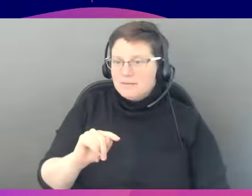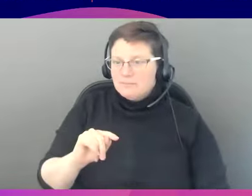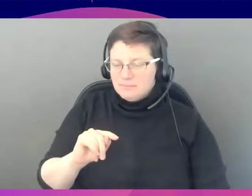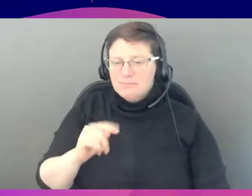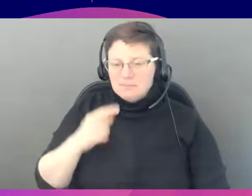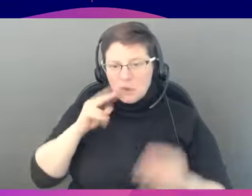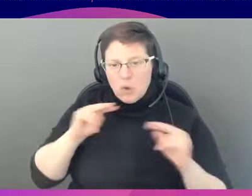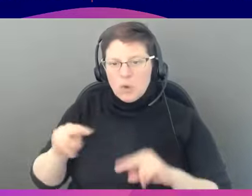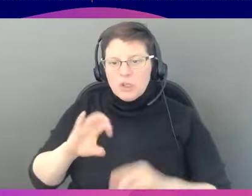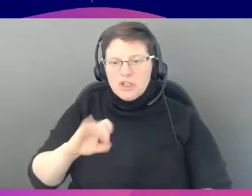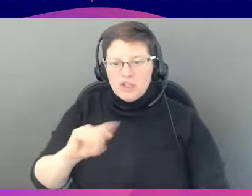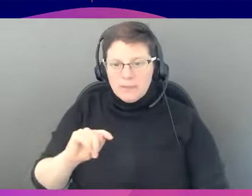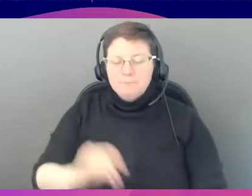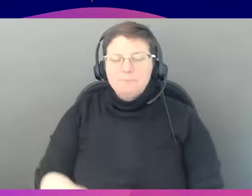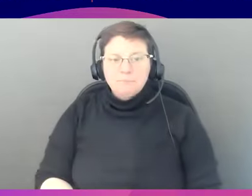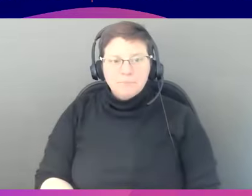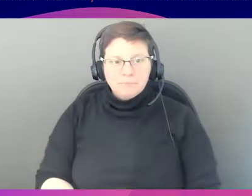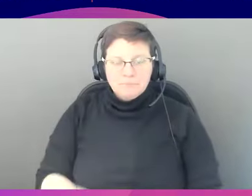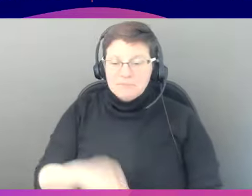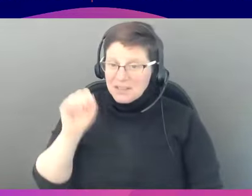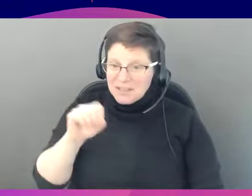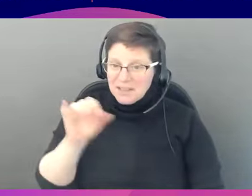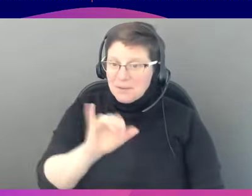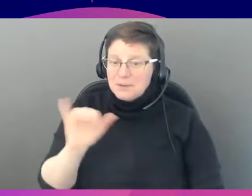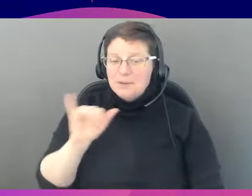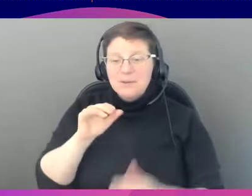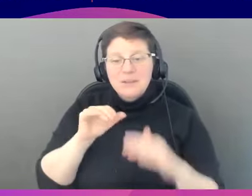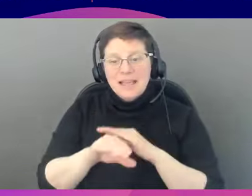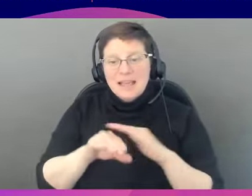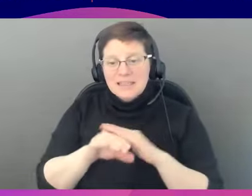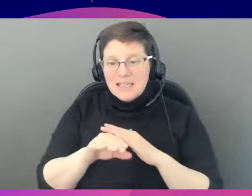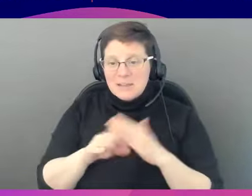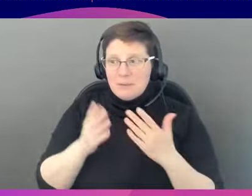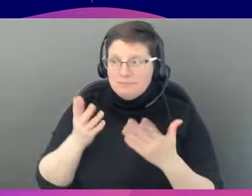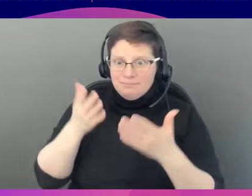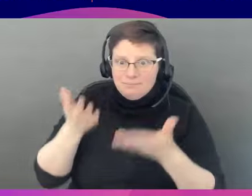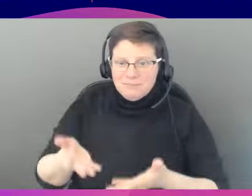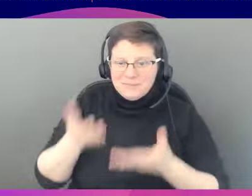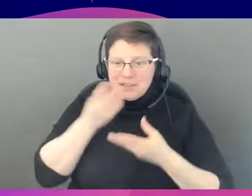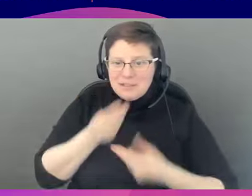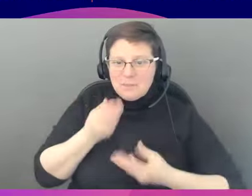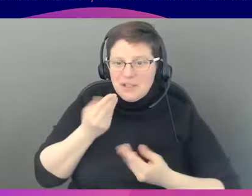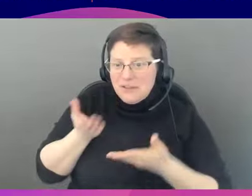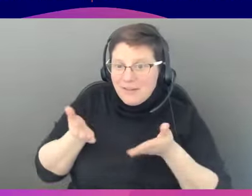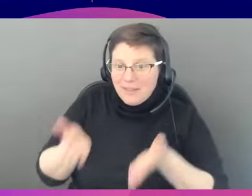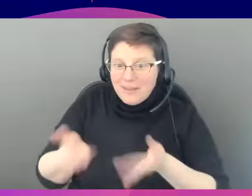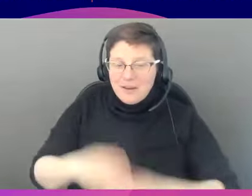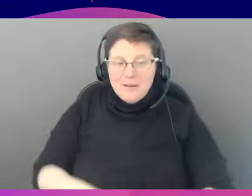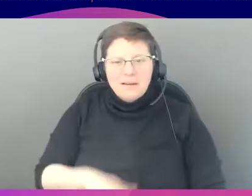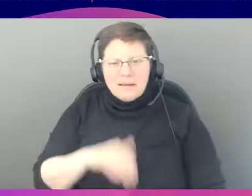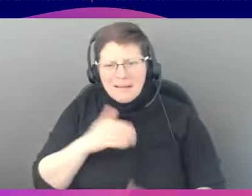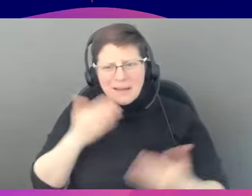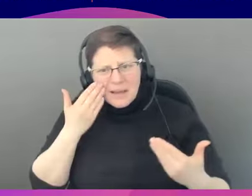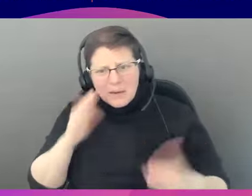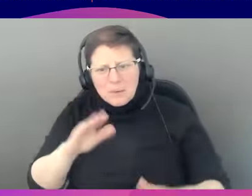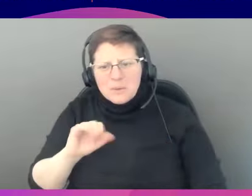actproject.thinkific.com. And yeah, you can access those kind of outcomes there. I don't know, Sue, if you want